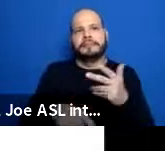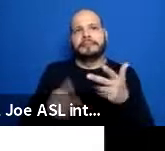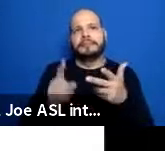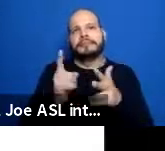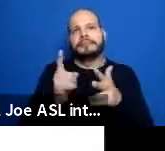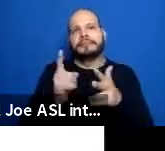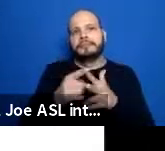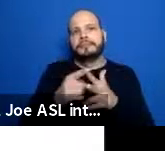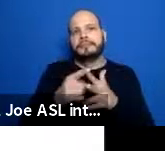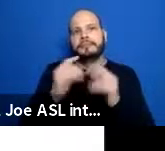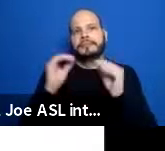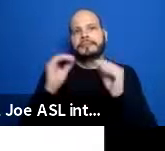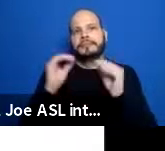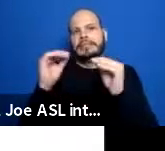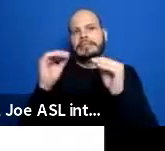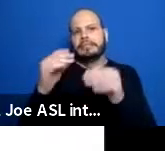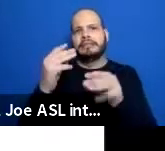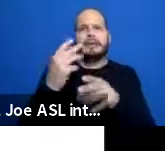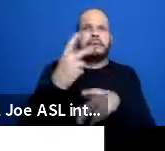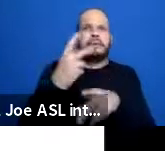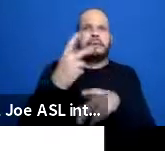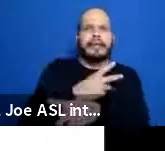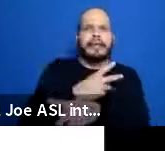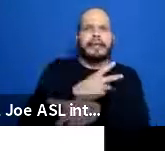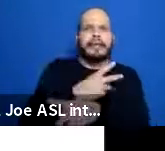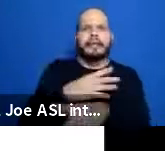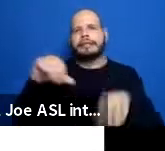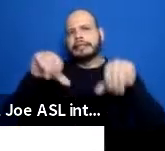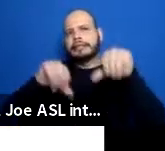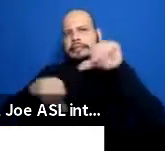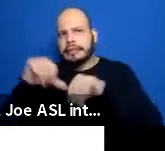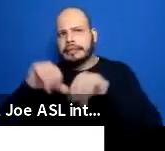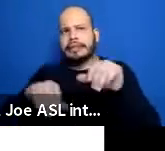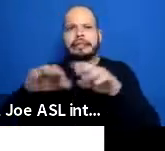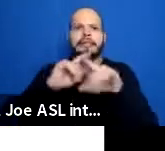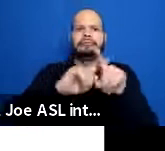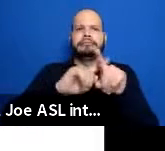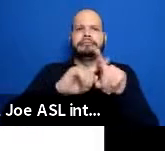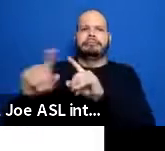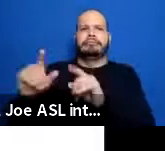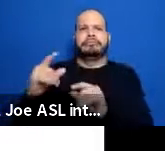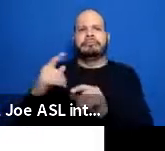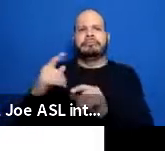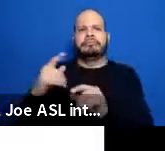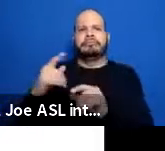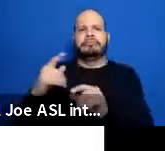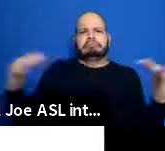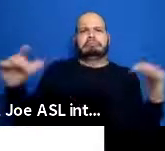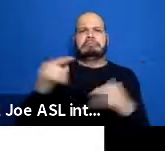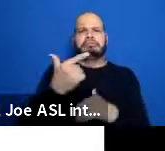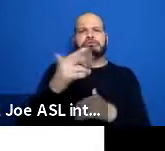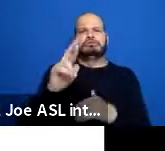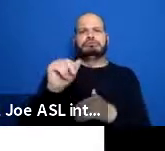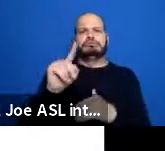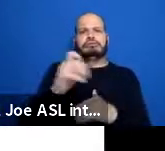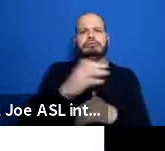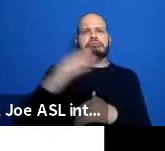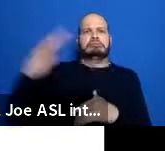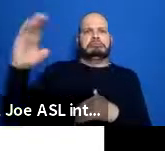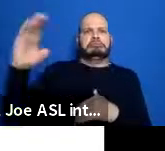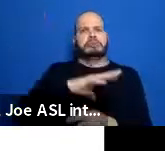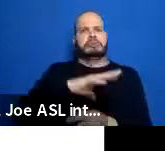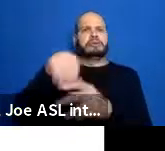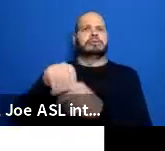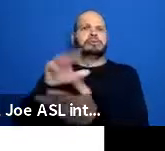multi-grade level project-based classroom. Her organizing work in schools has focused on issues of immigrant